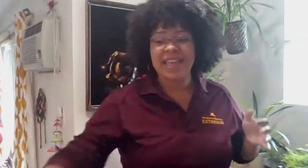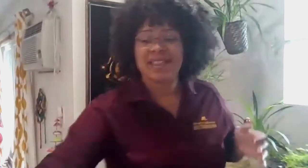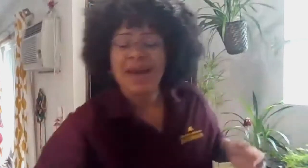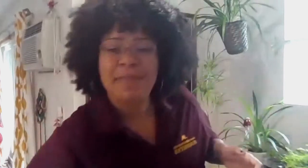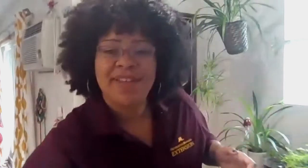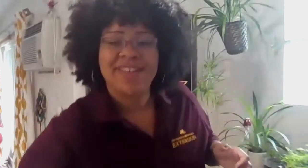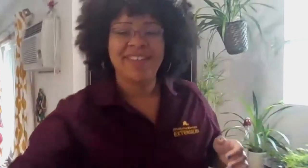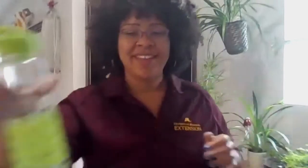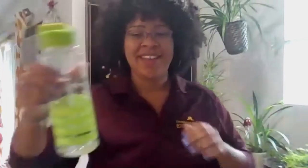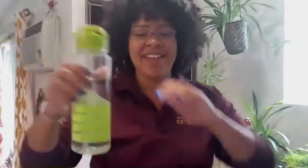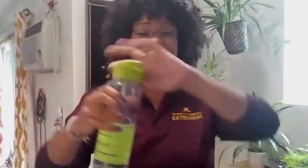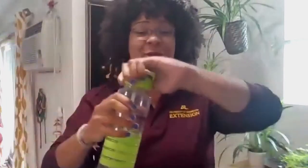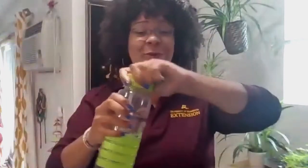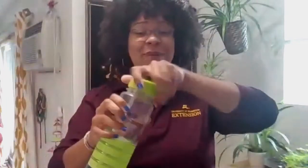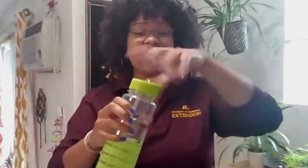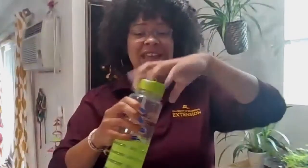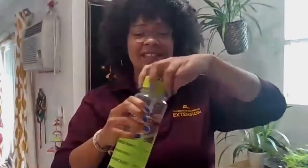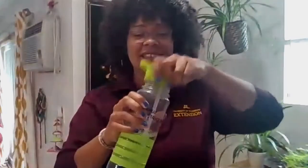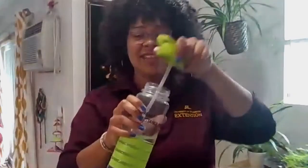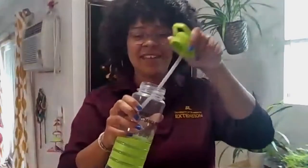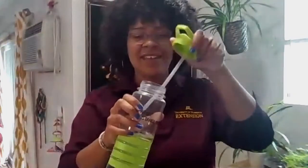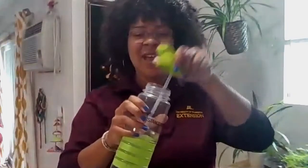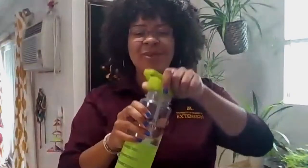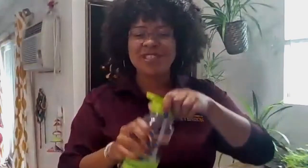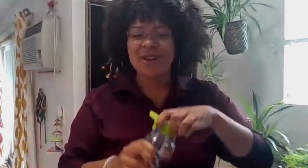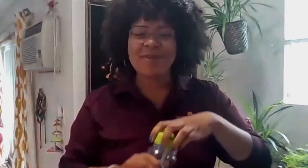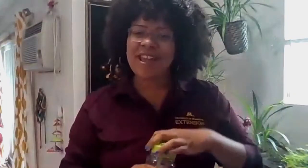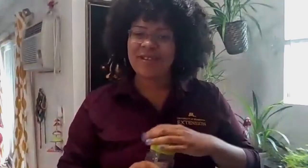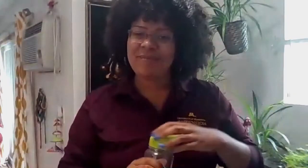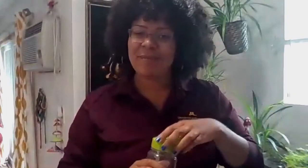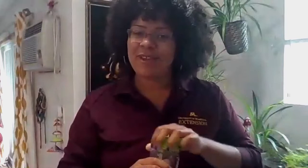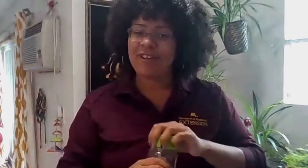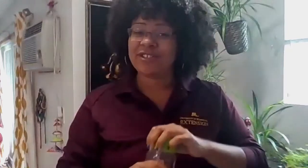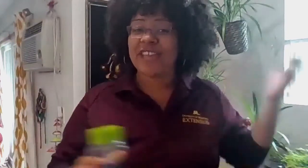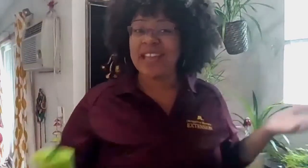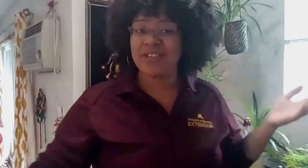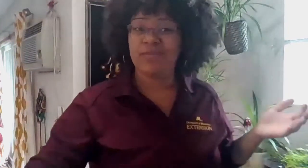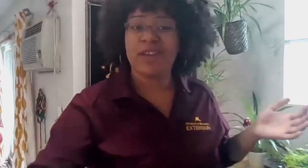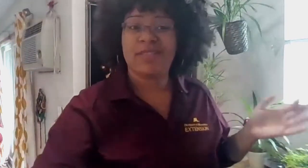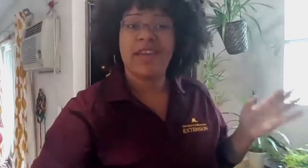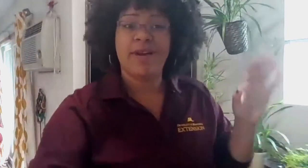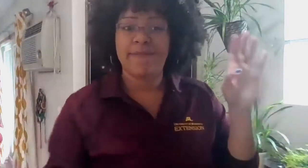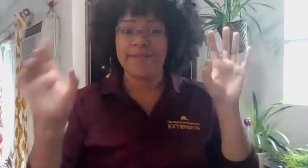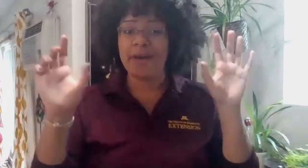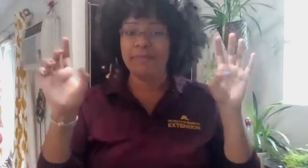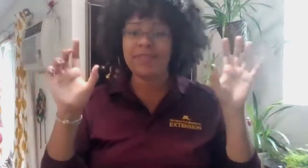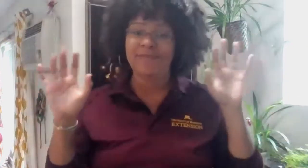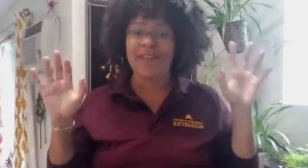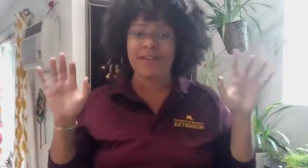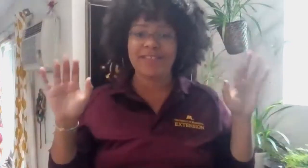things up and open things, which so many other mammals and creatures can't do because they don't have thumbs and fingers like